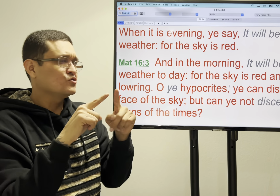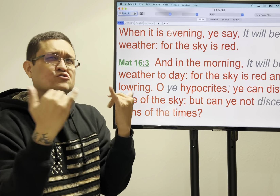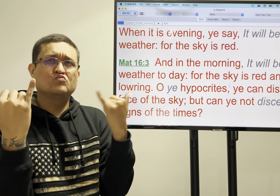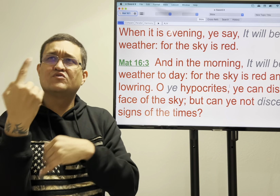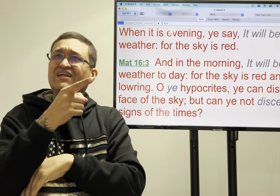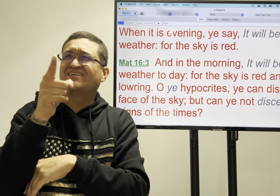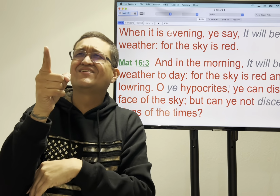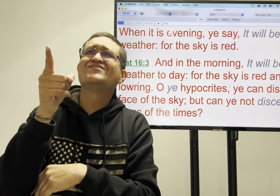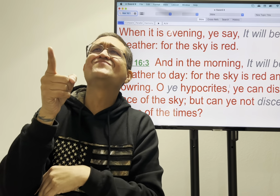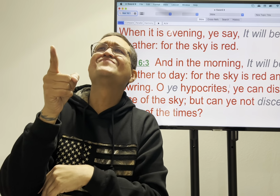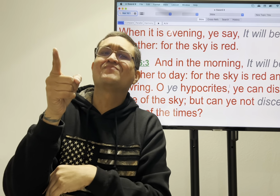today.